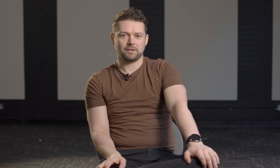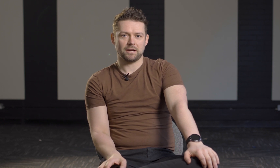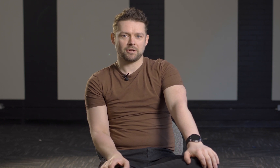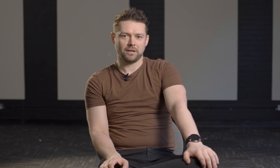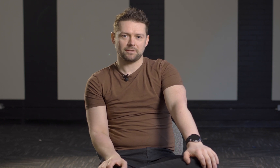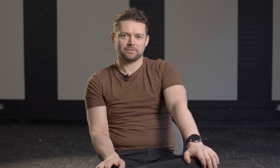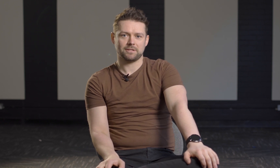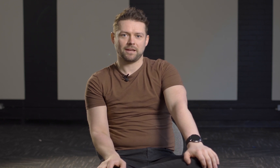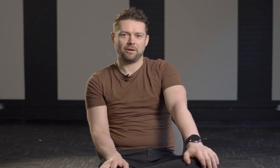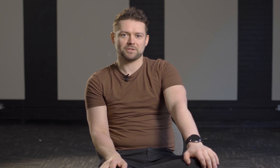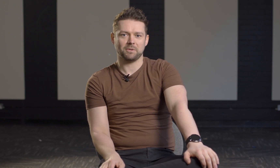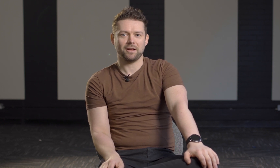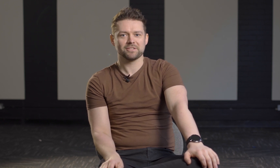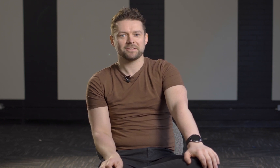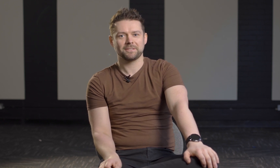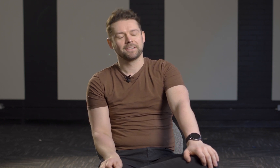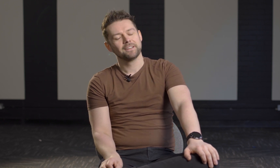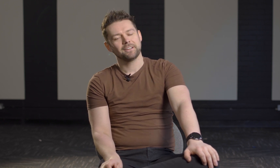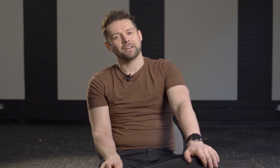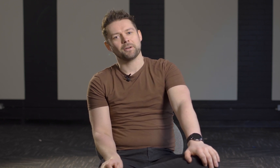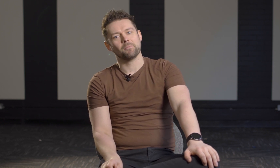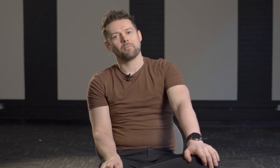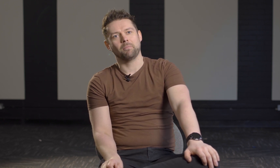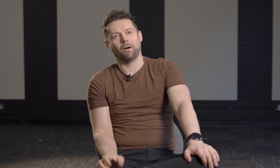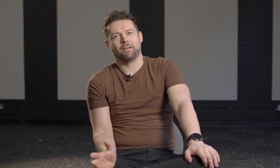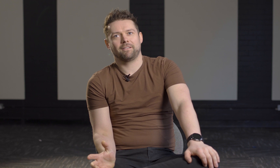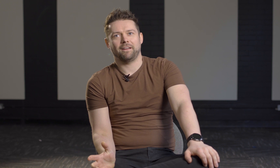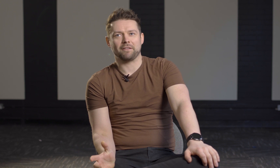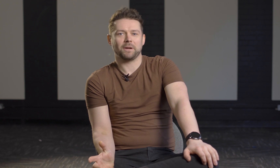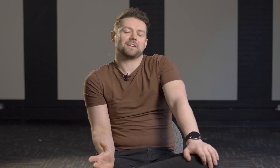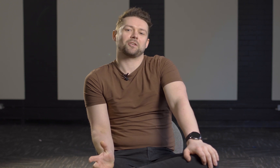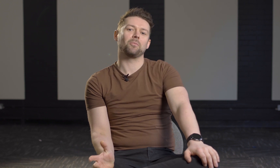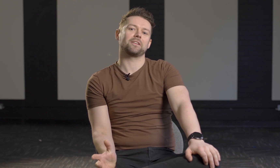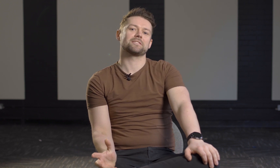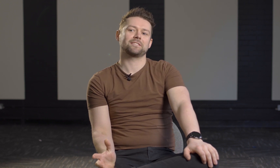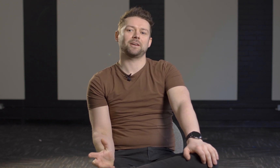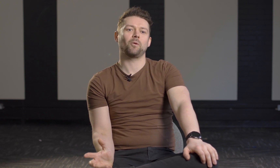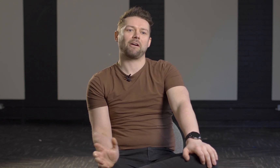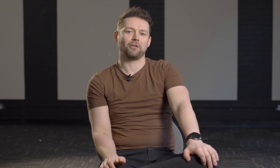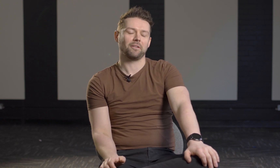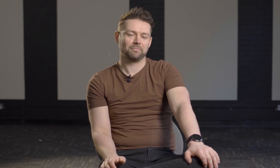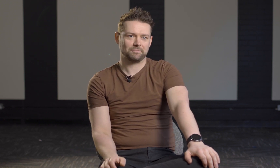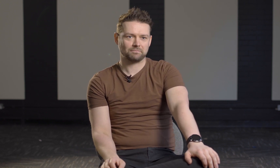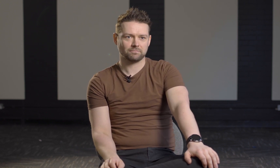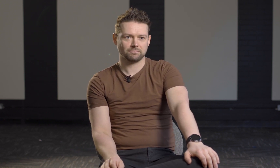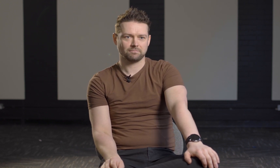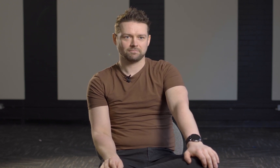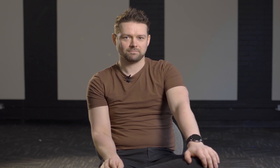ice hockey, take it out on somebody else. But everybody has to cope with things in one way or another.